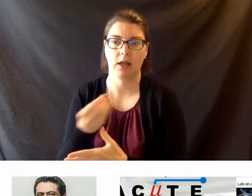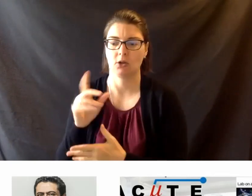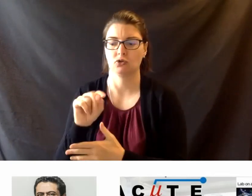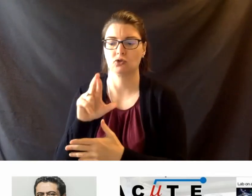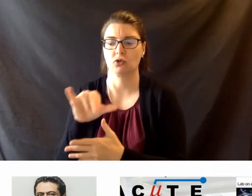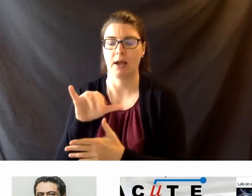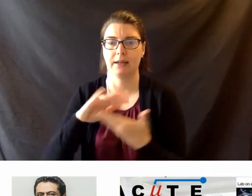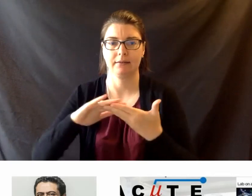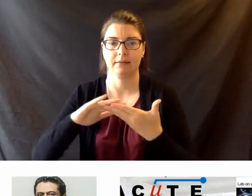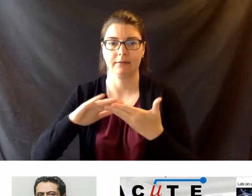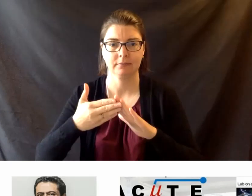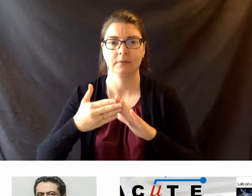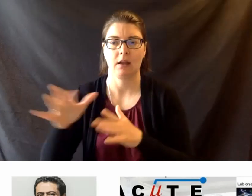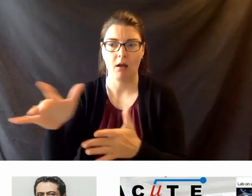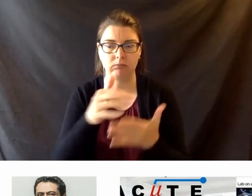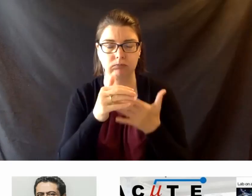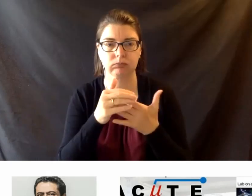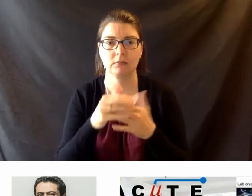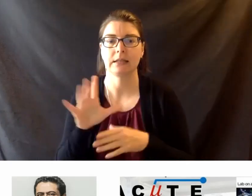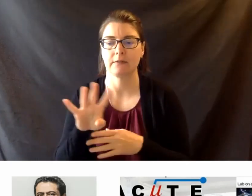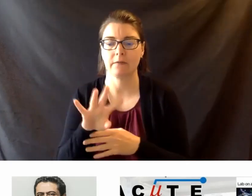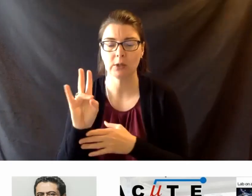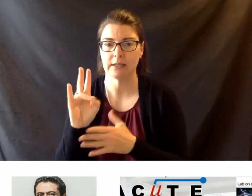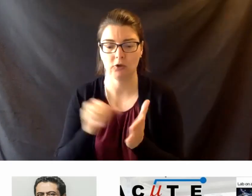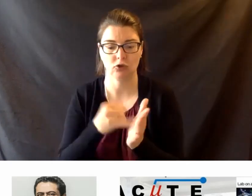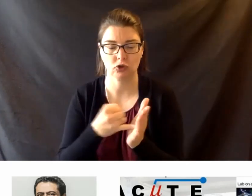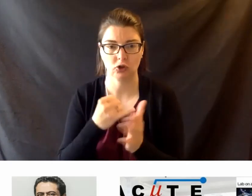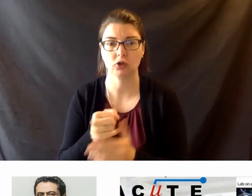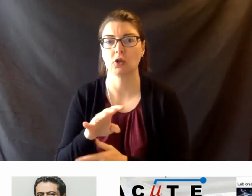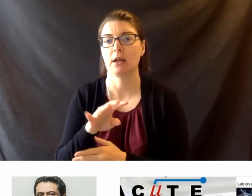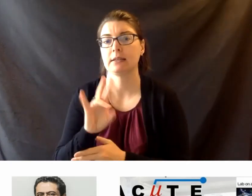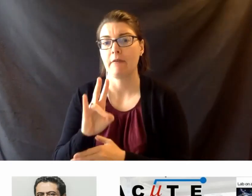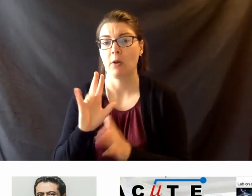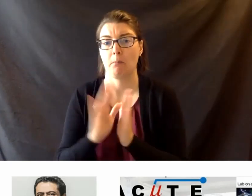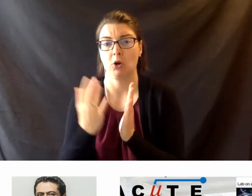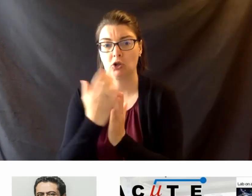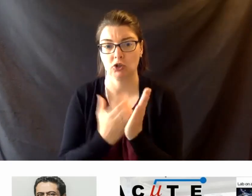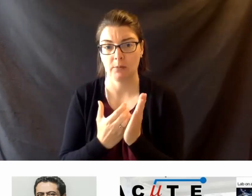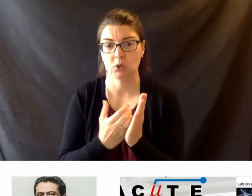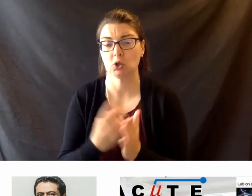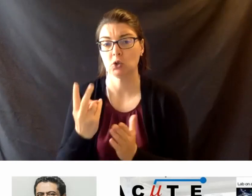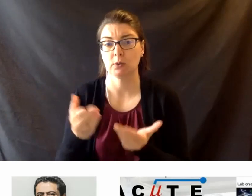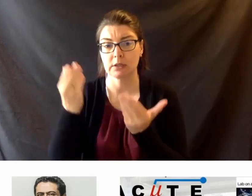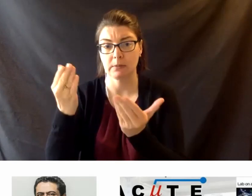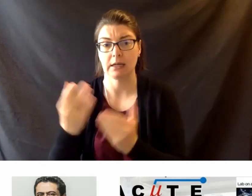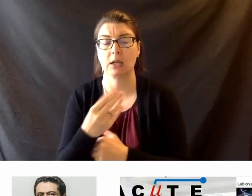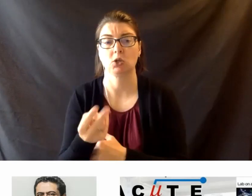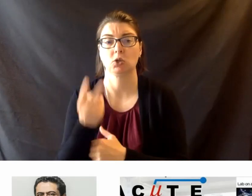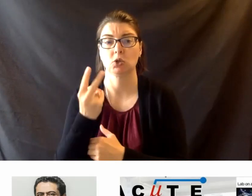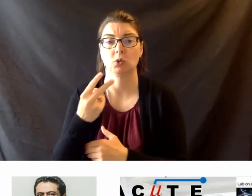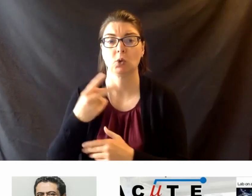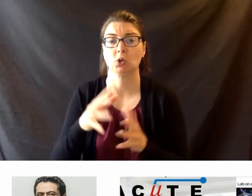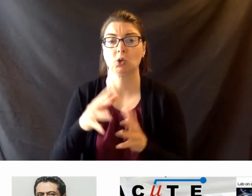has resulted in 47 journal papers, 7 book chapters, 2 issued and 2 submitted United States patents, and